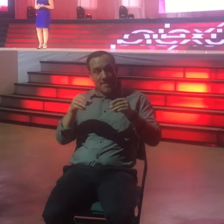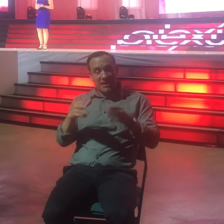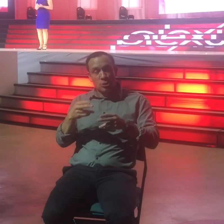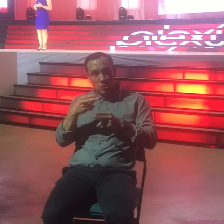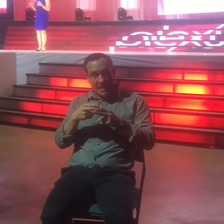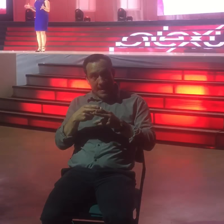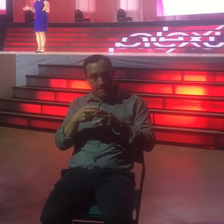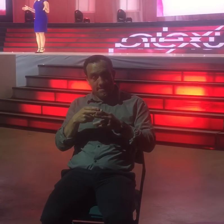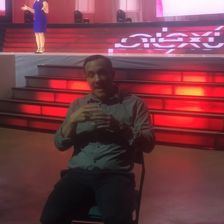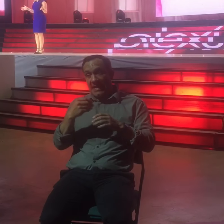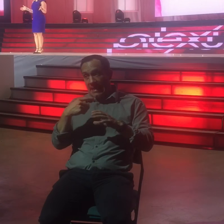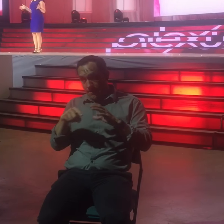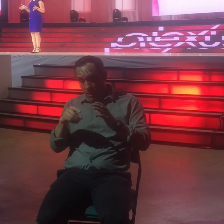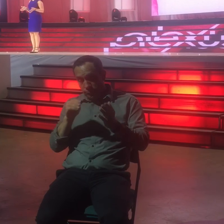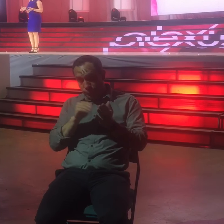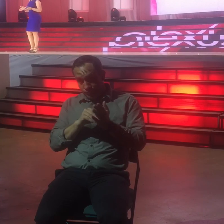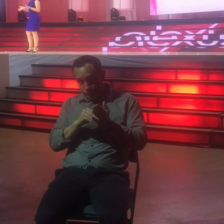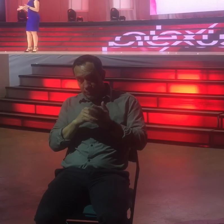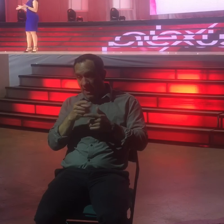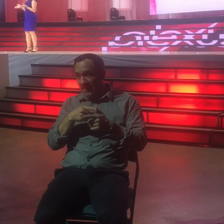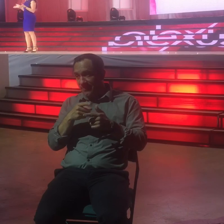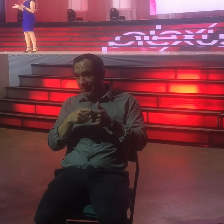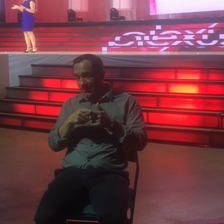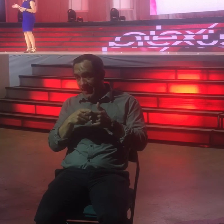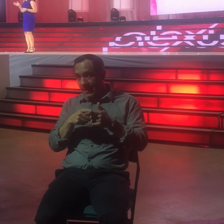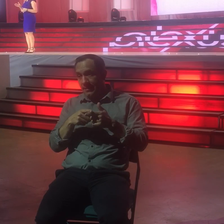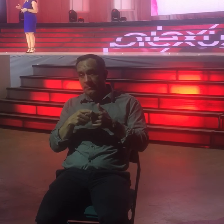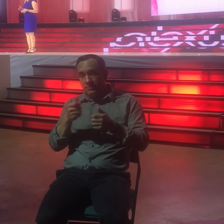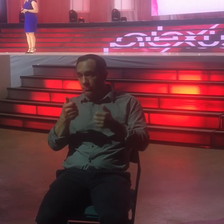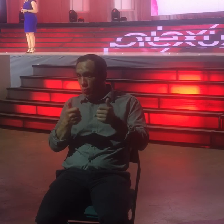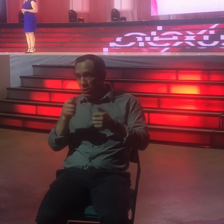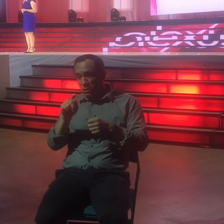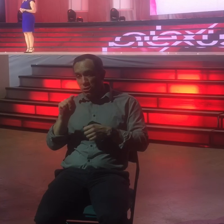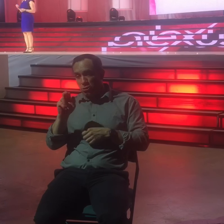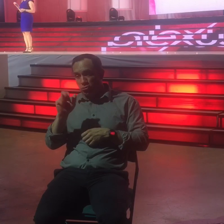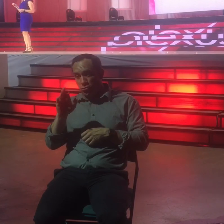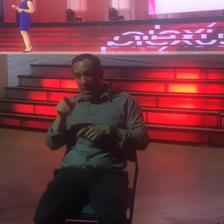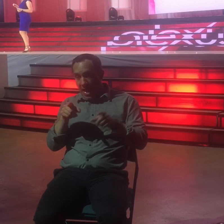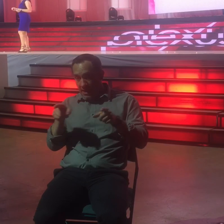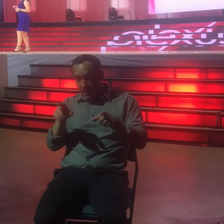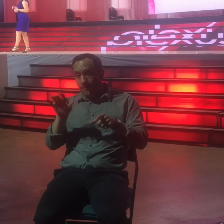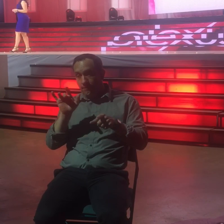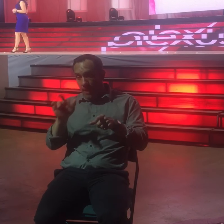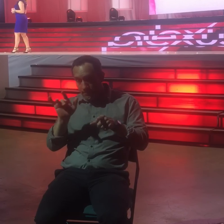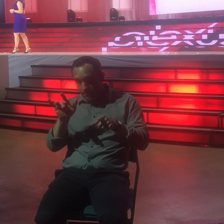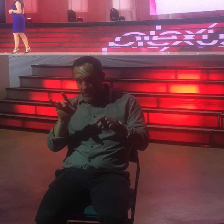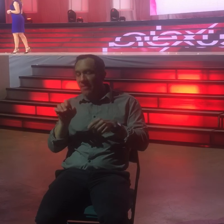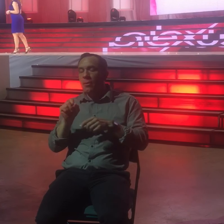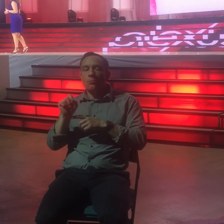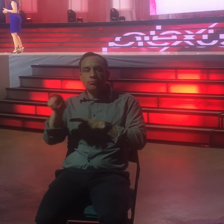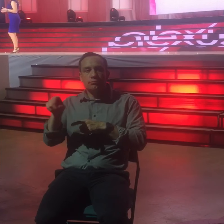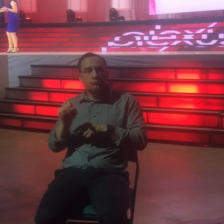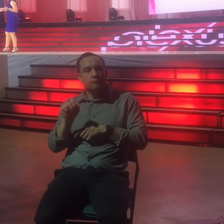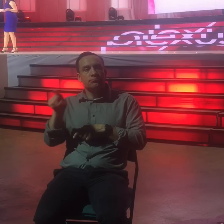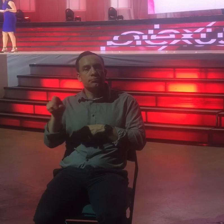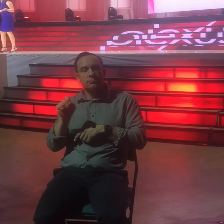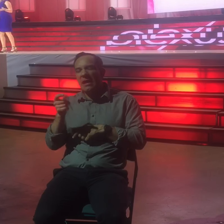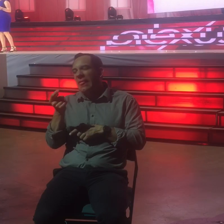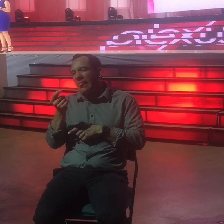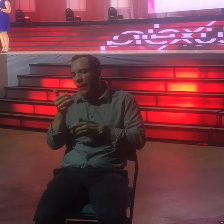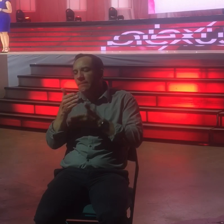app, and then choose a track to send your newest team member down, and that person will begin getting bite-sized pieces of training in a way that